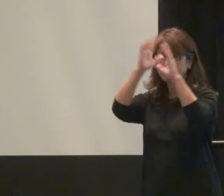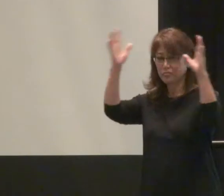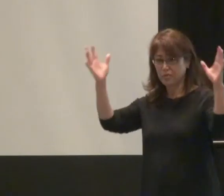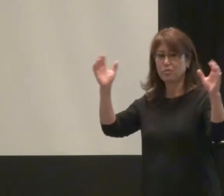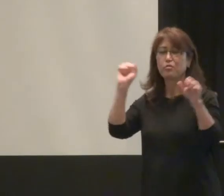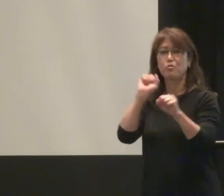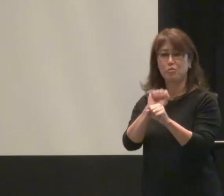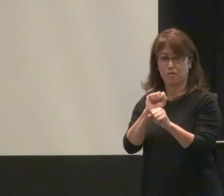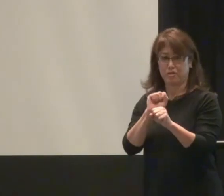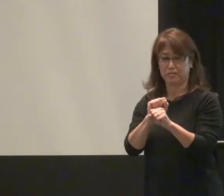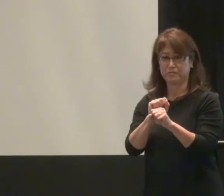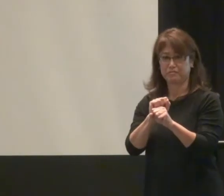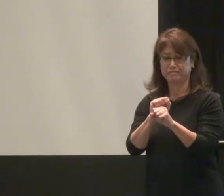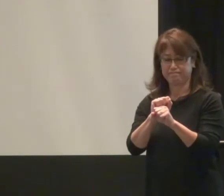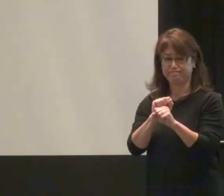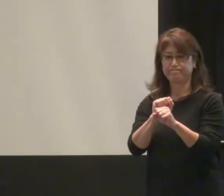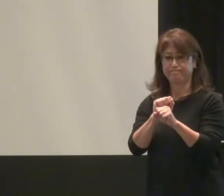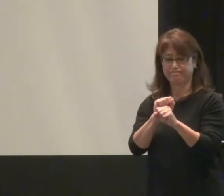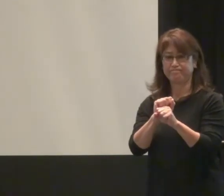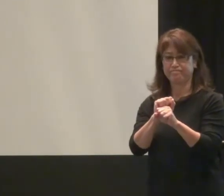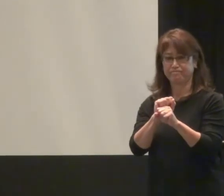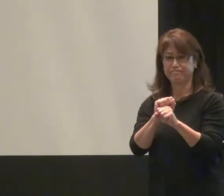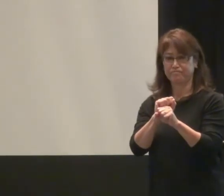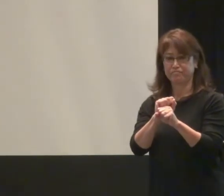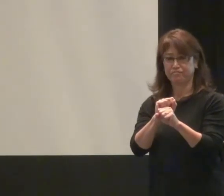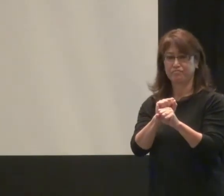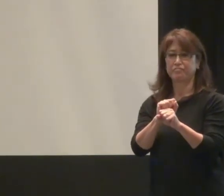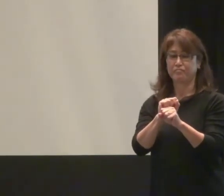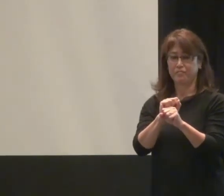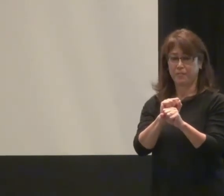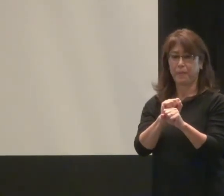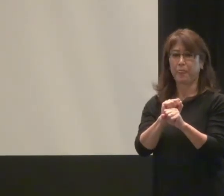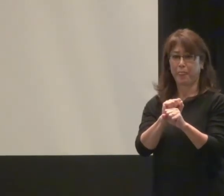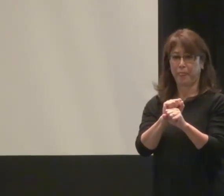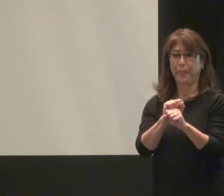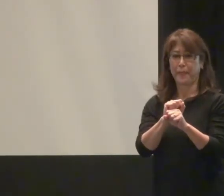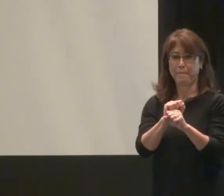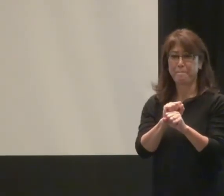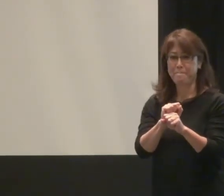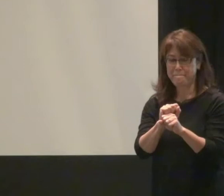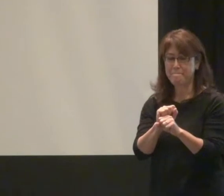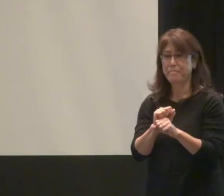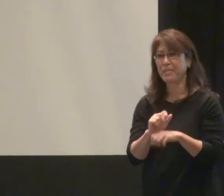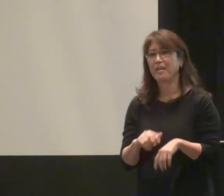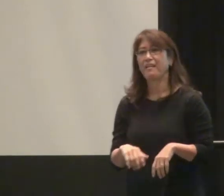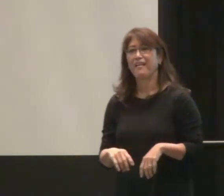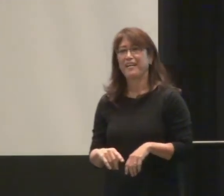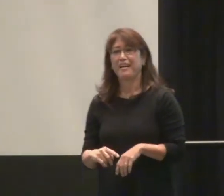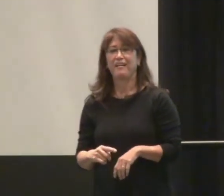Kathy asked me to continue on Roxanne's vision and help carry out her work.